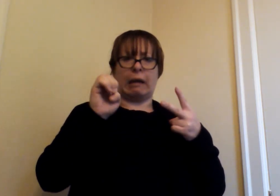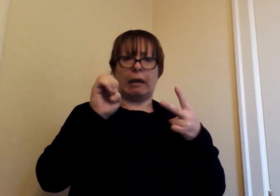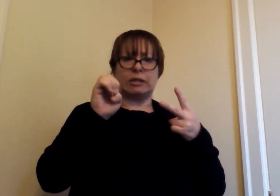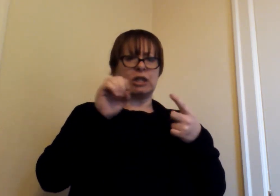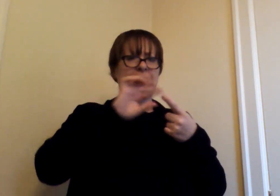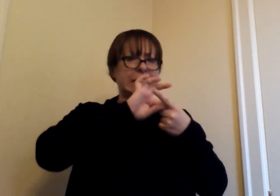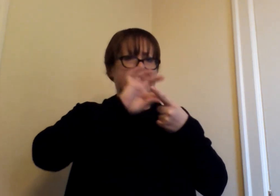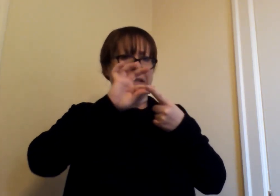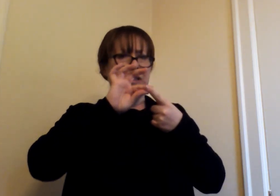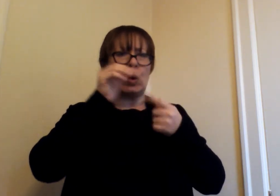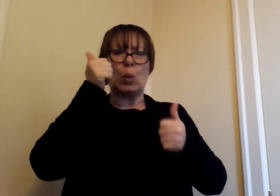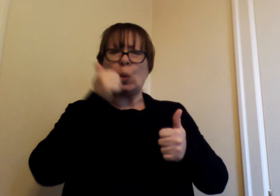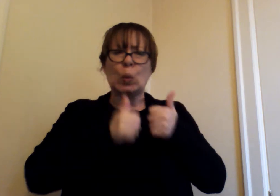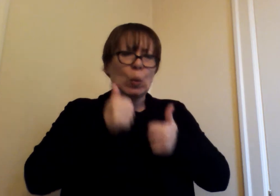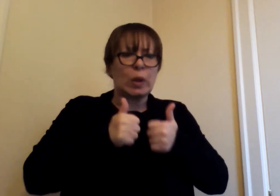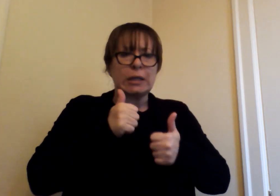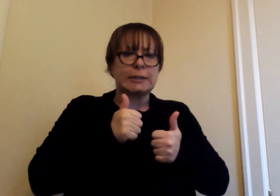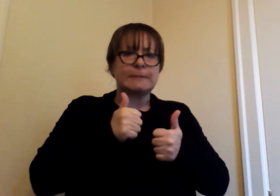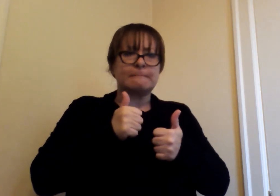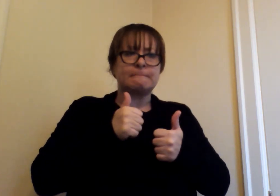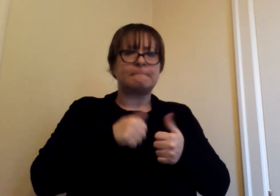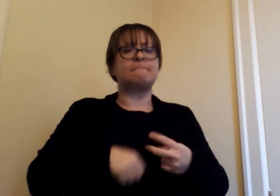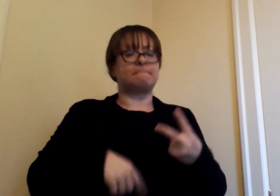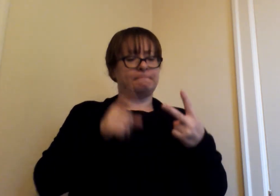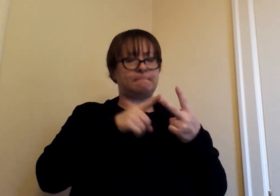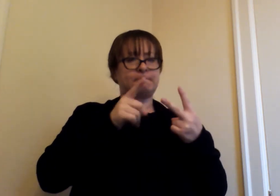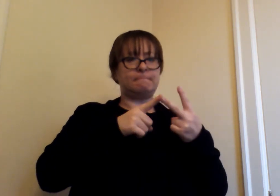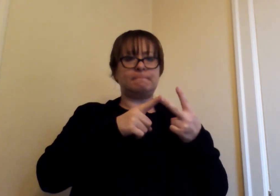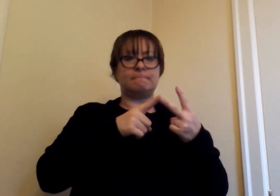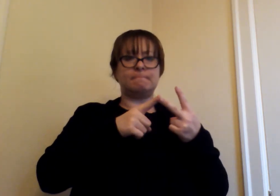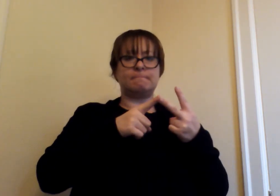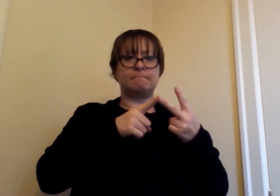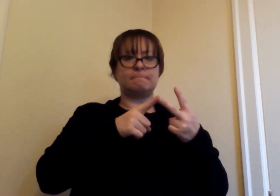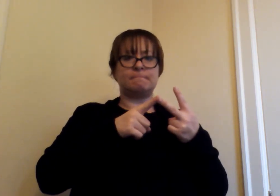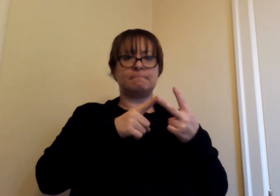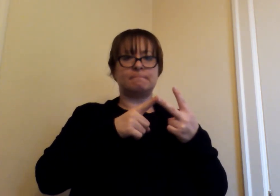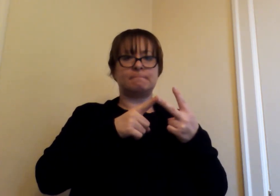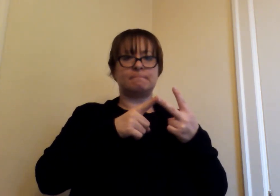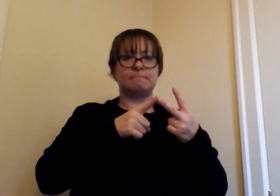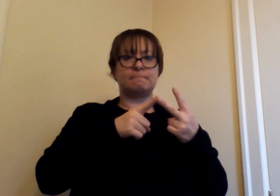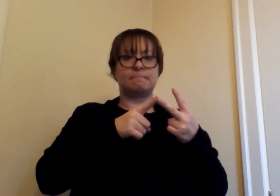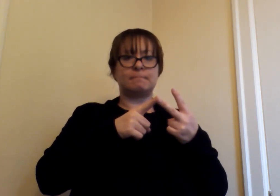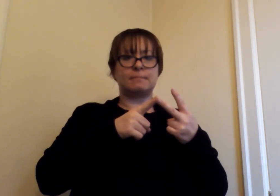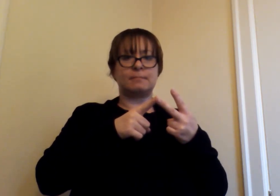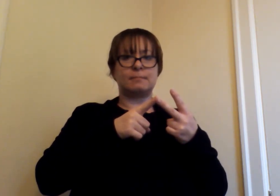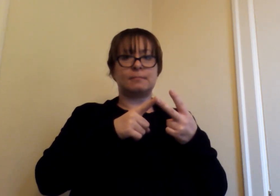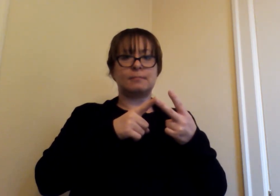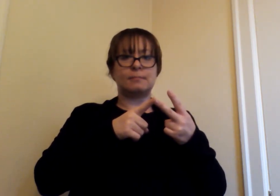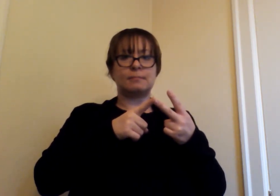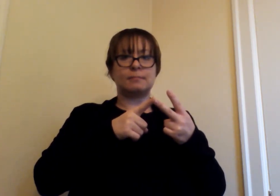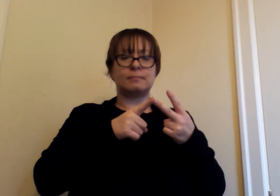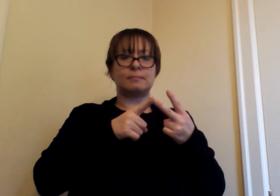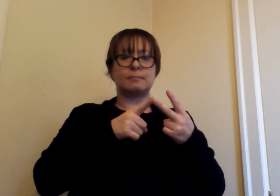appropriate for all tests being requested, and you need to plan the order of the draw to assure the integrity of all